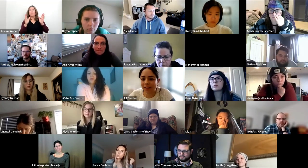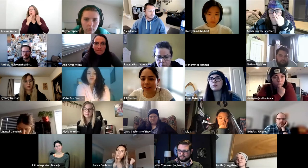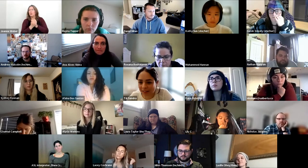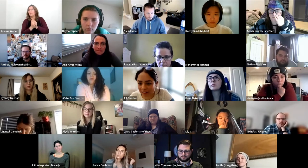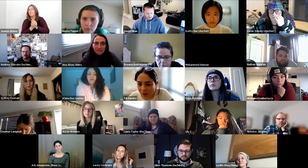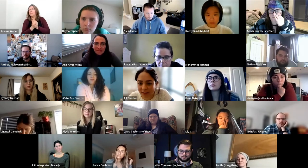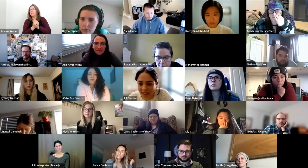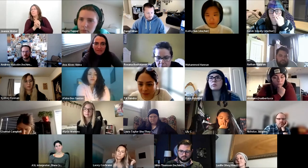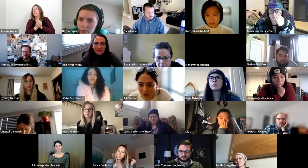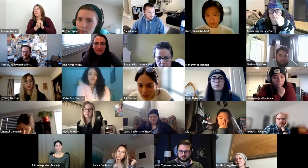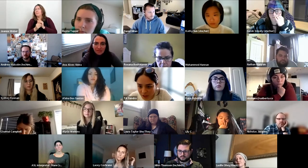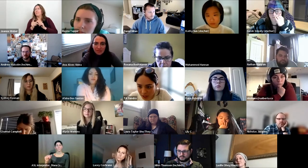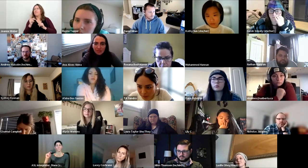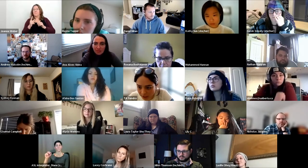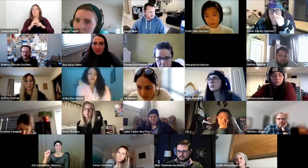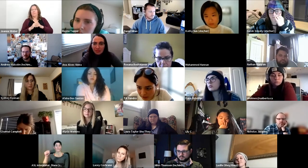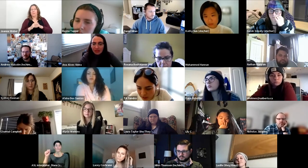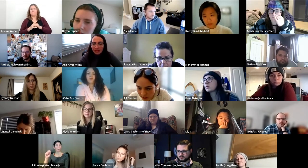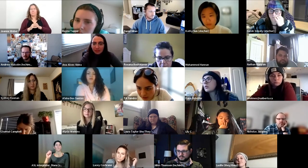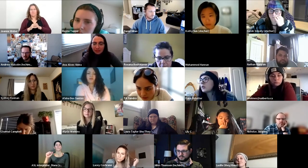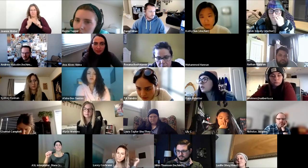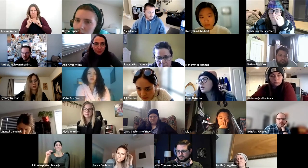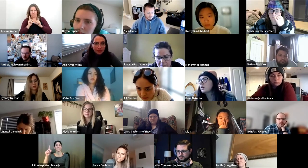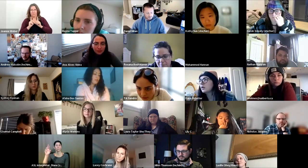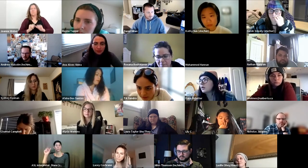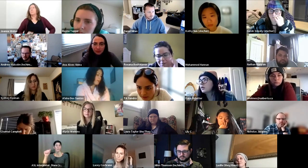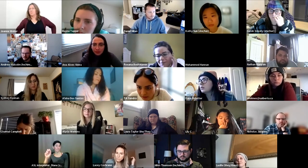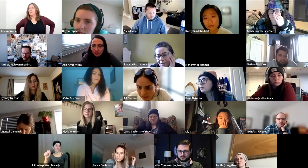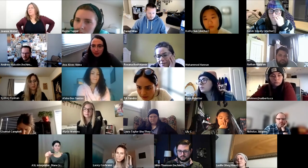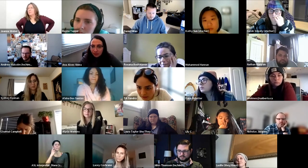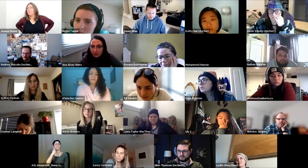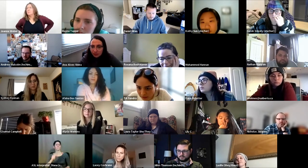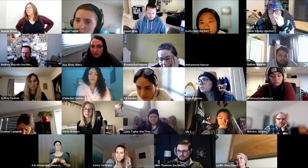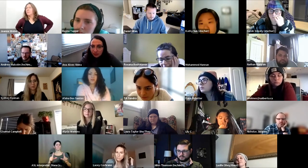Yes. Oh, there's Okay, a good. question coming in the chat.